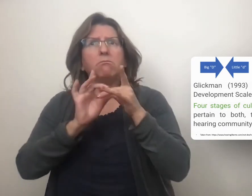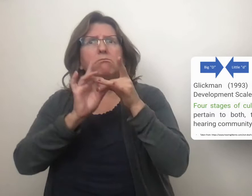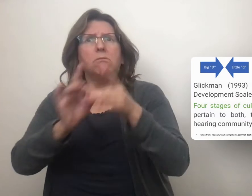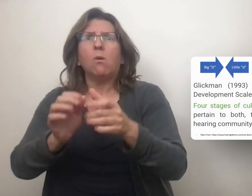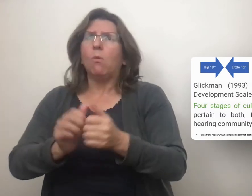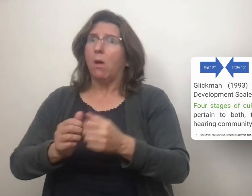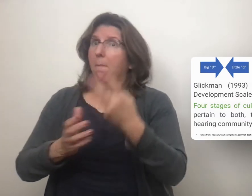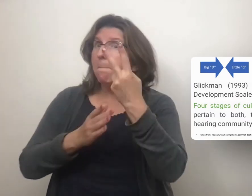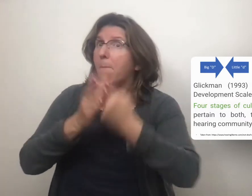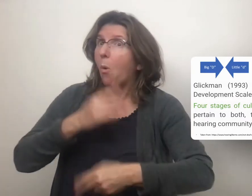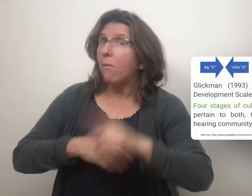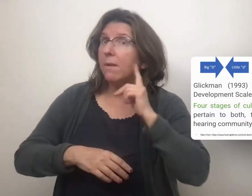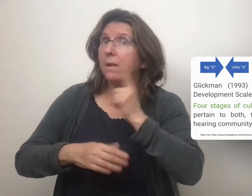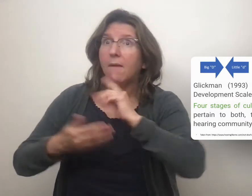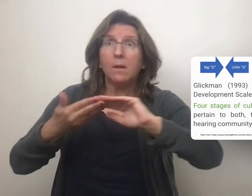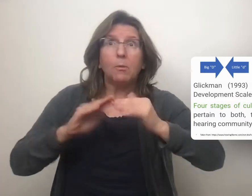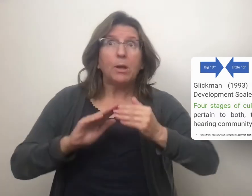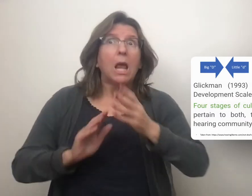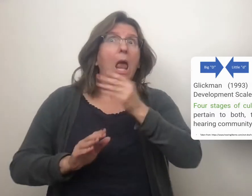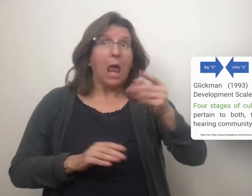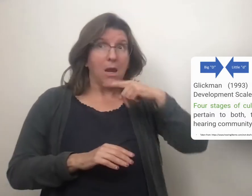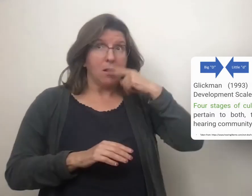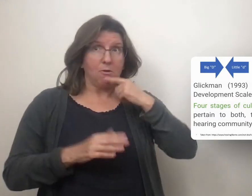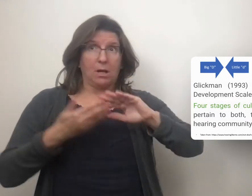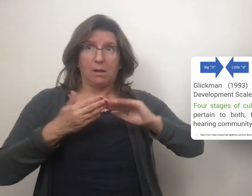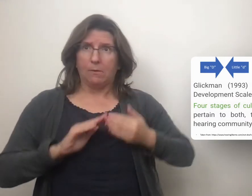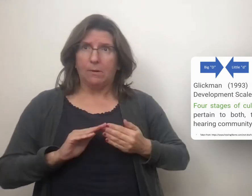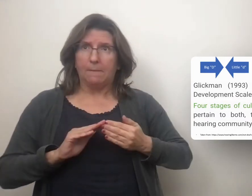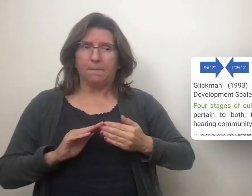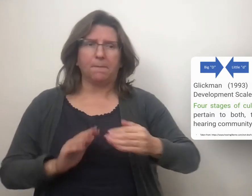that pertain to both the deaf community and the hearing community.